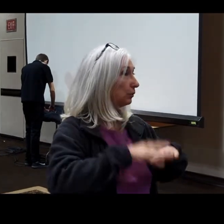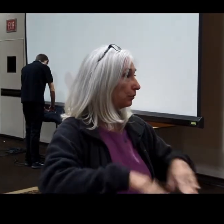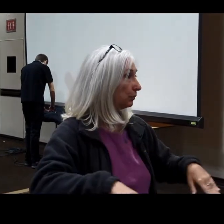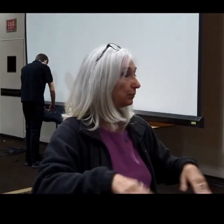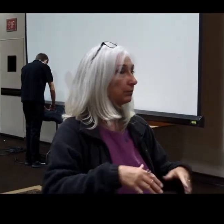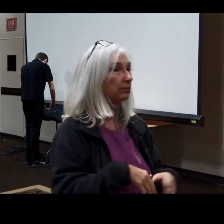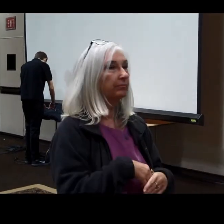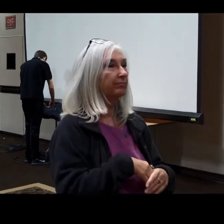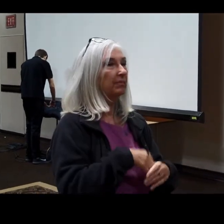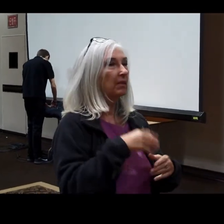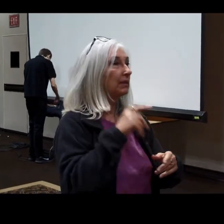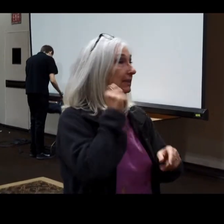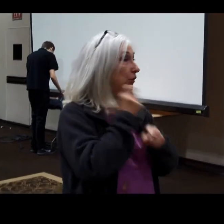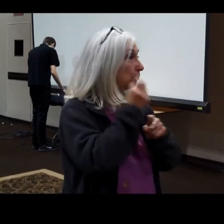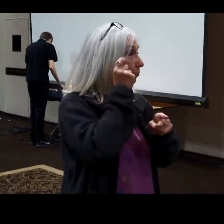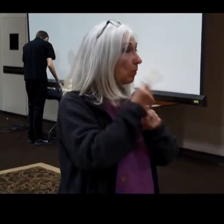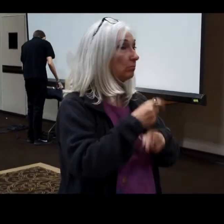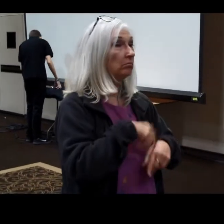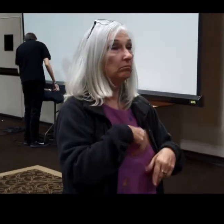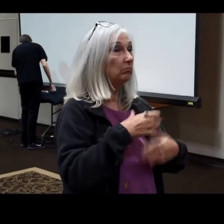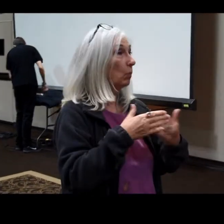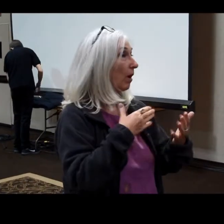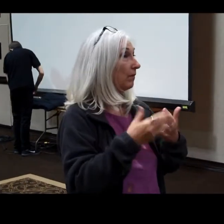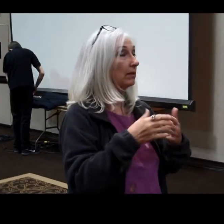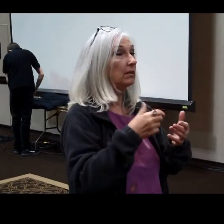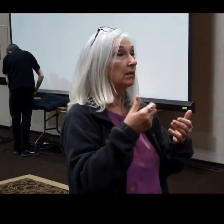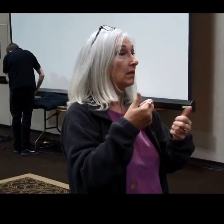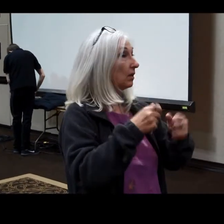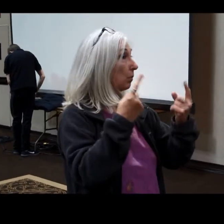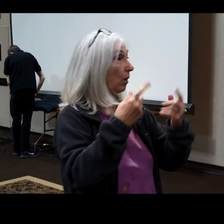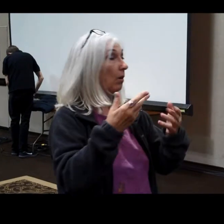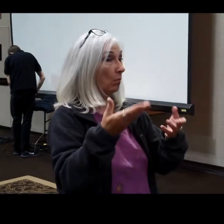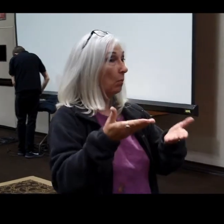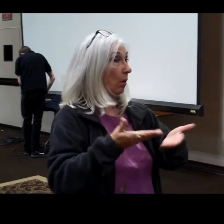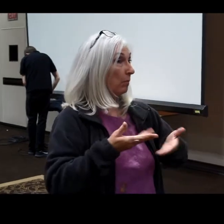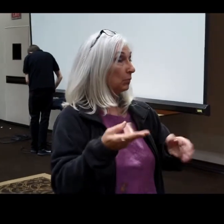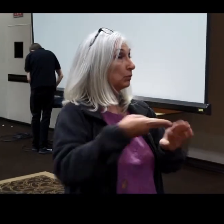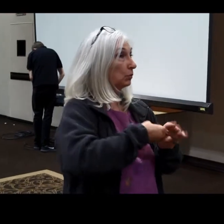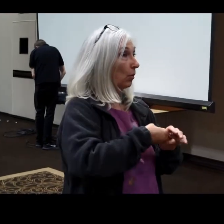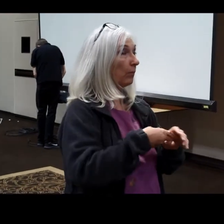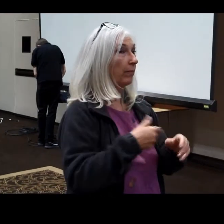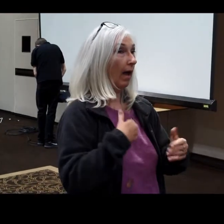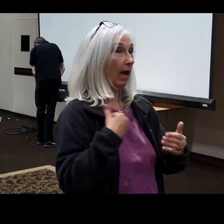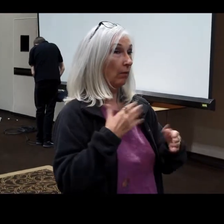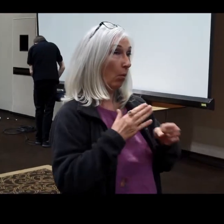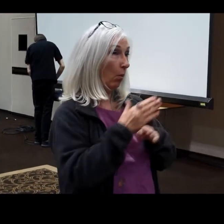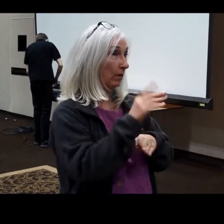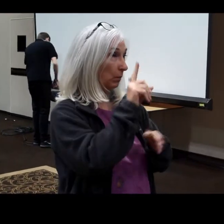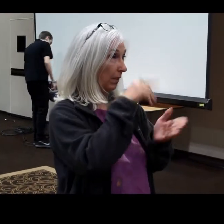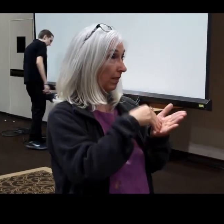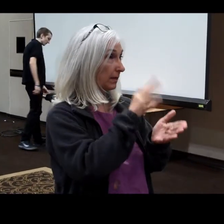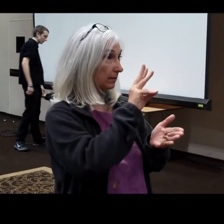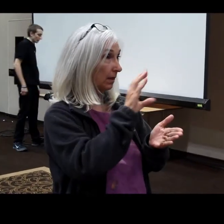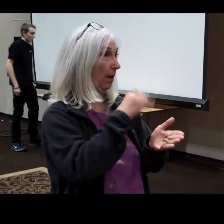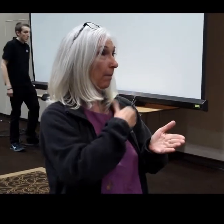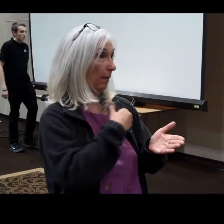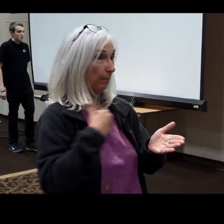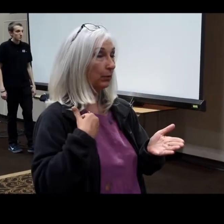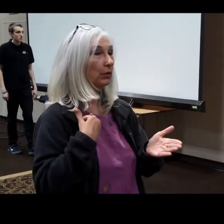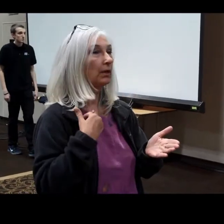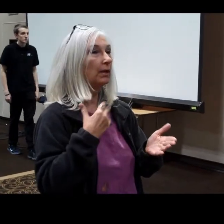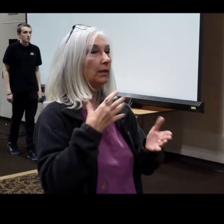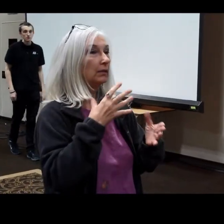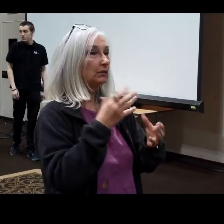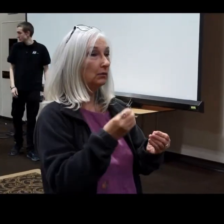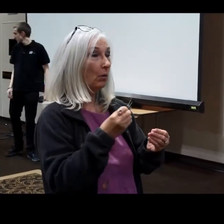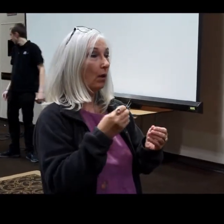a child who has deaf parents, that'd be great. If you have deaf siblings, whatever it is, anyone is welcome to join that uses sign language.